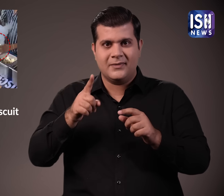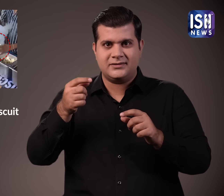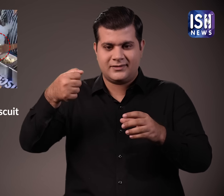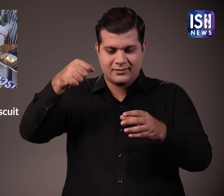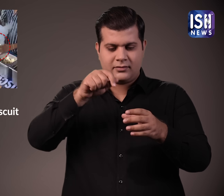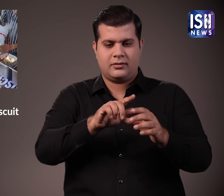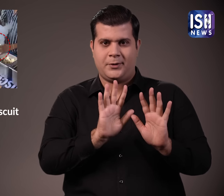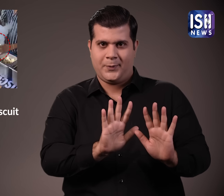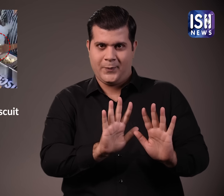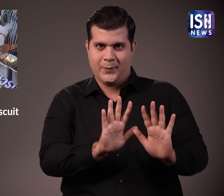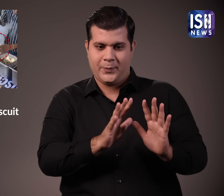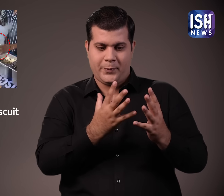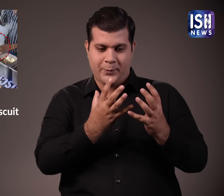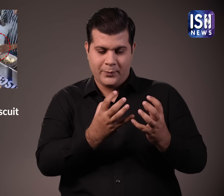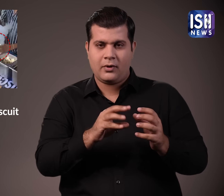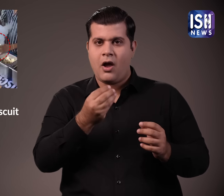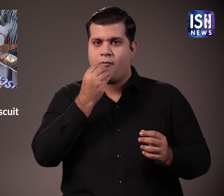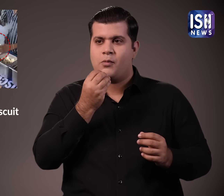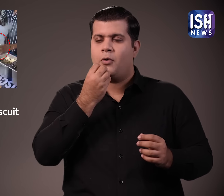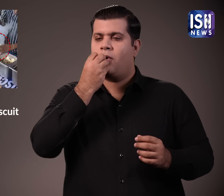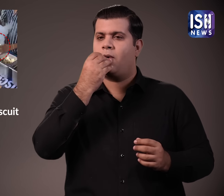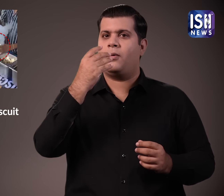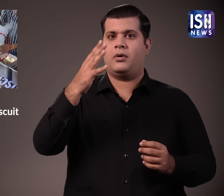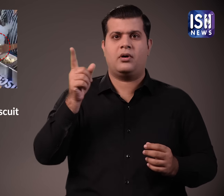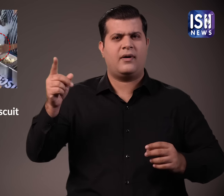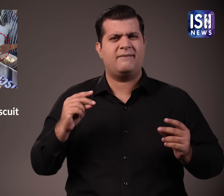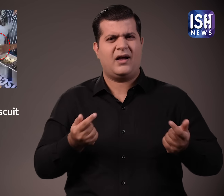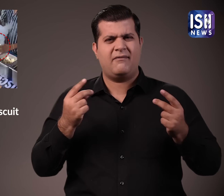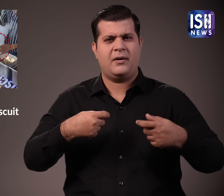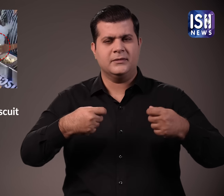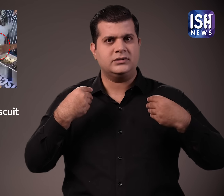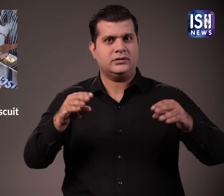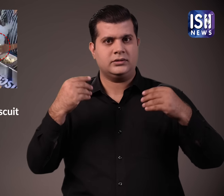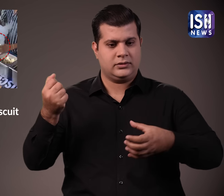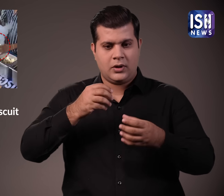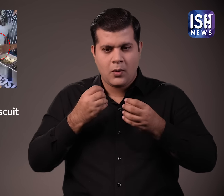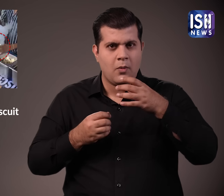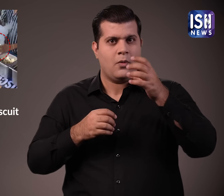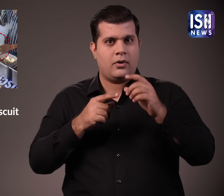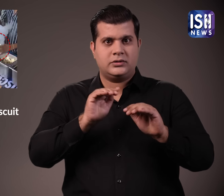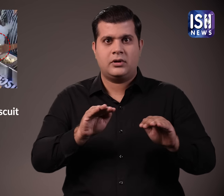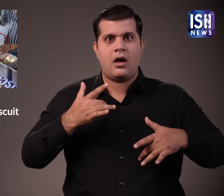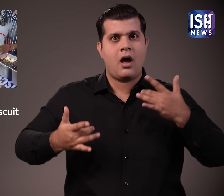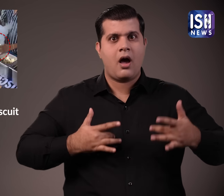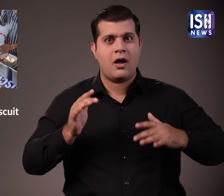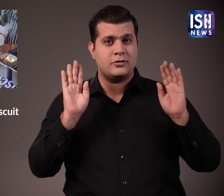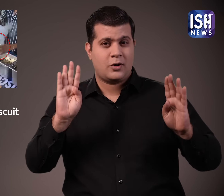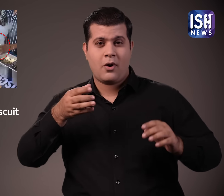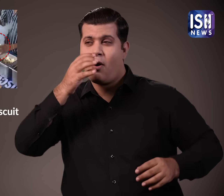After pouring it into the glass, one needs to wait for some time and consume the biscuit. Vendors want to quickly make profit and children